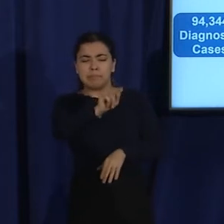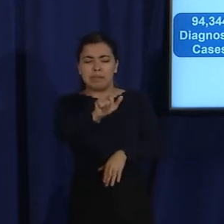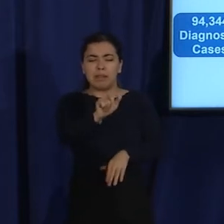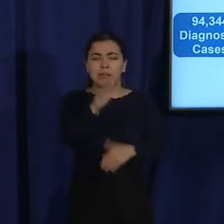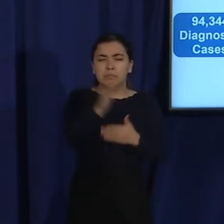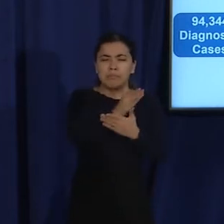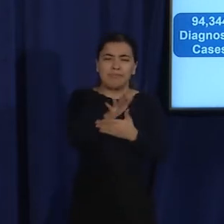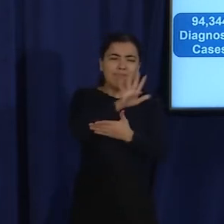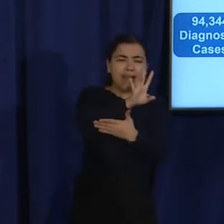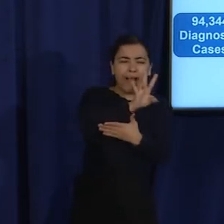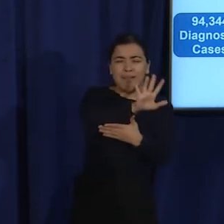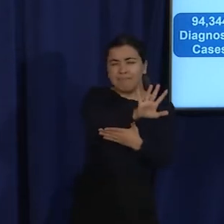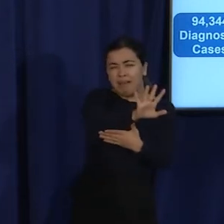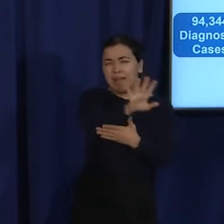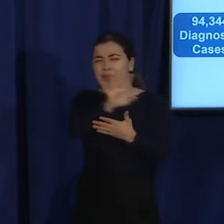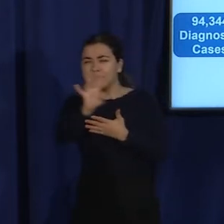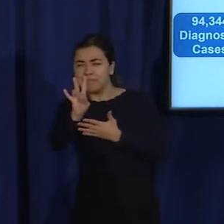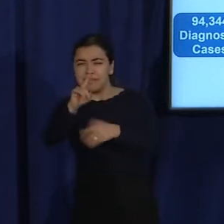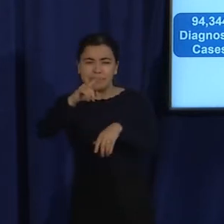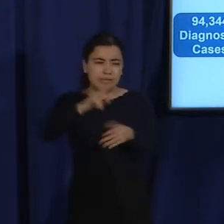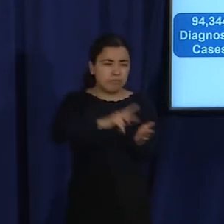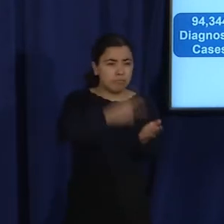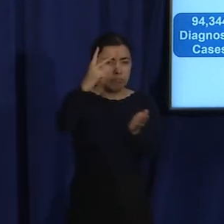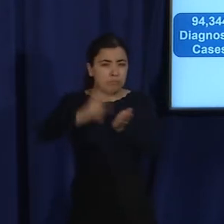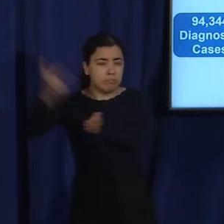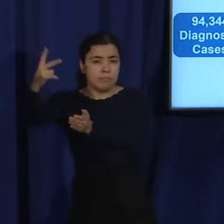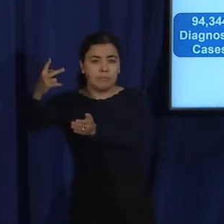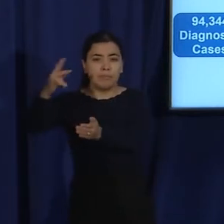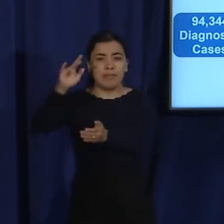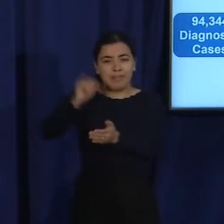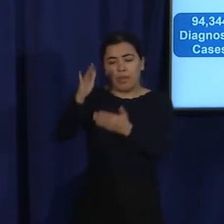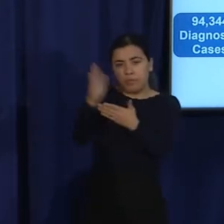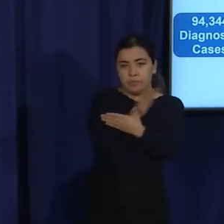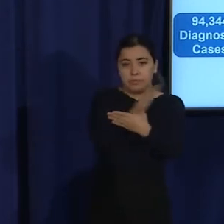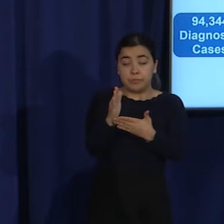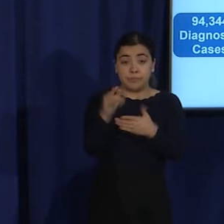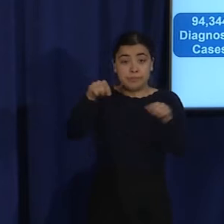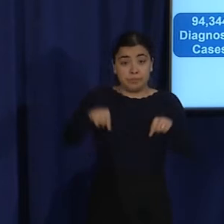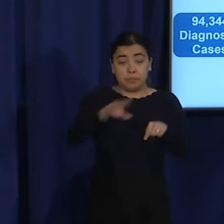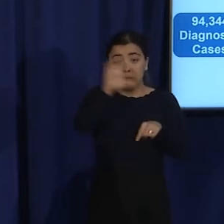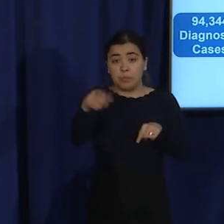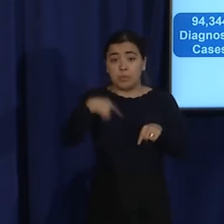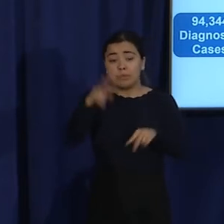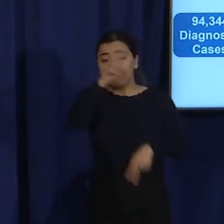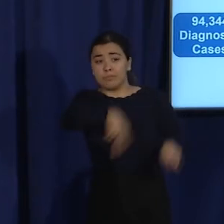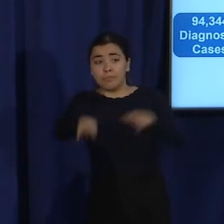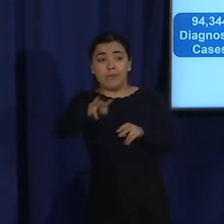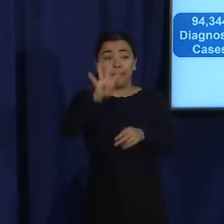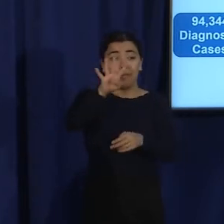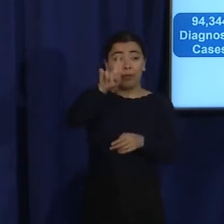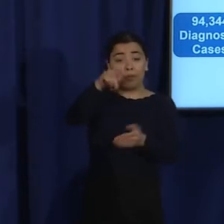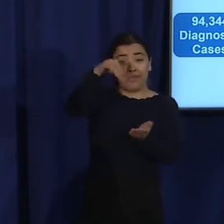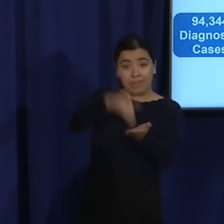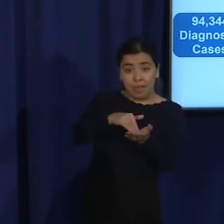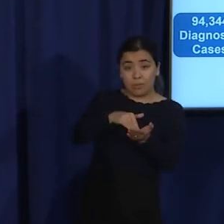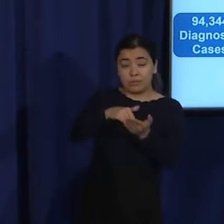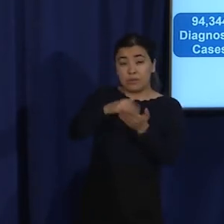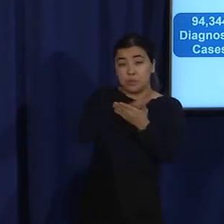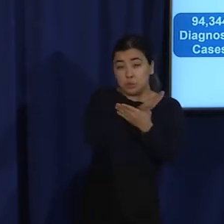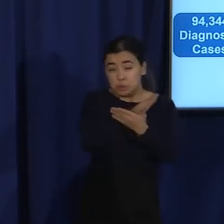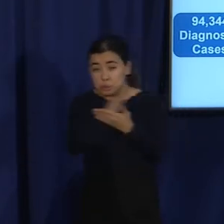that right now in Chicago, between 41,000 and